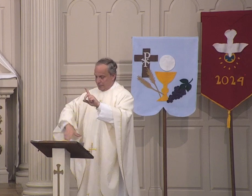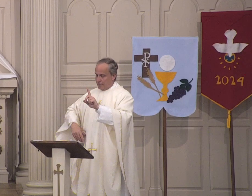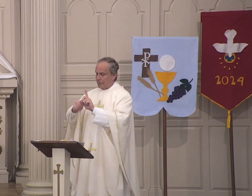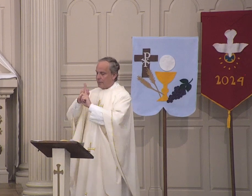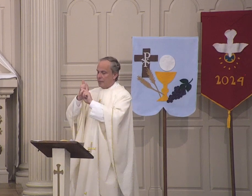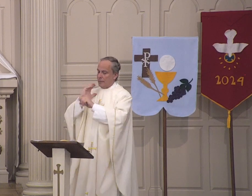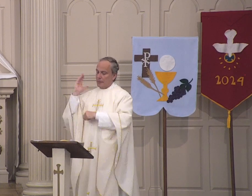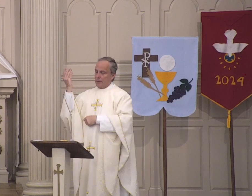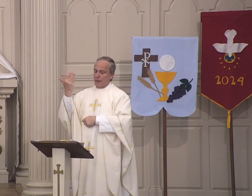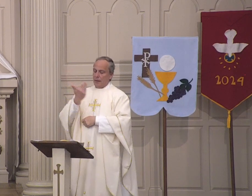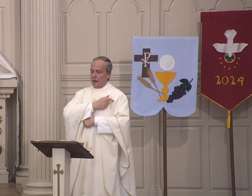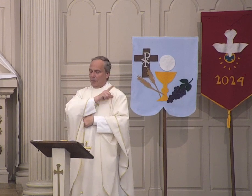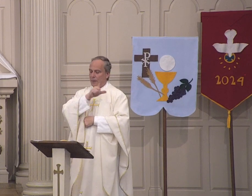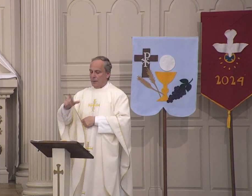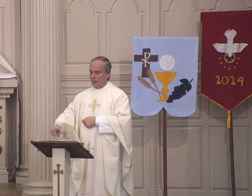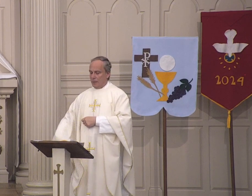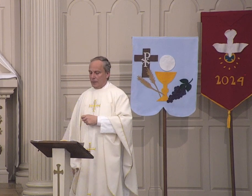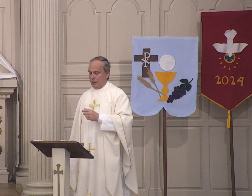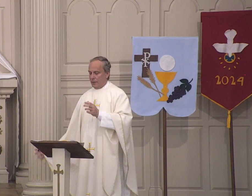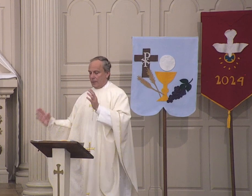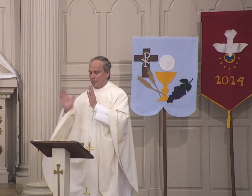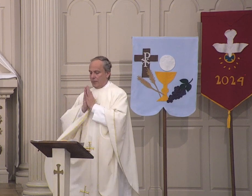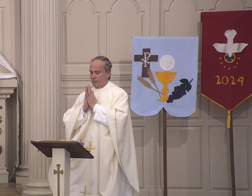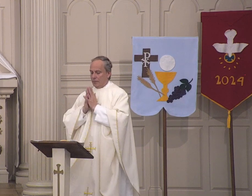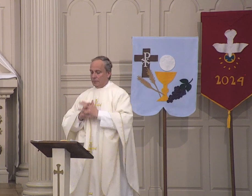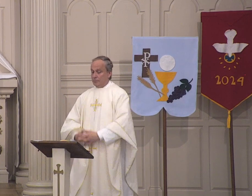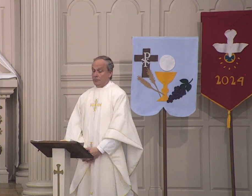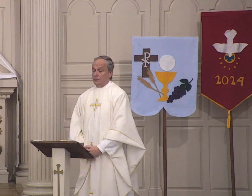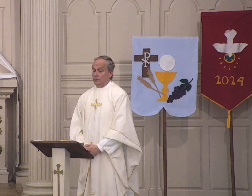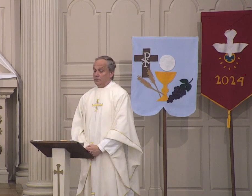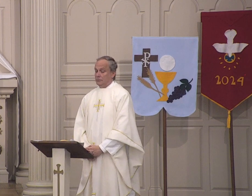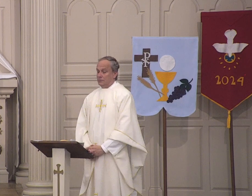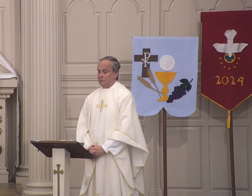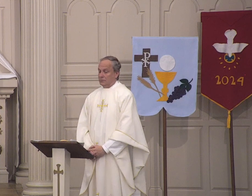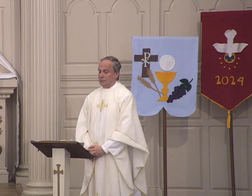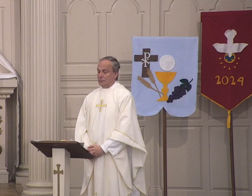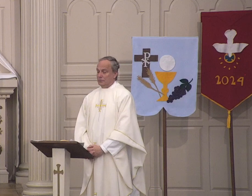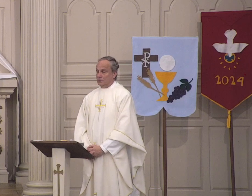Through Christ our Lord. Amen.